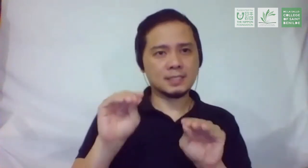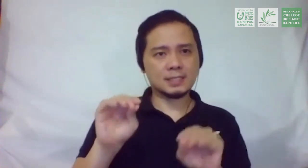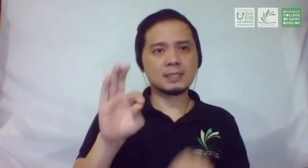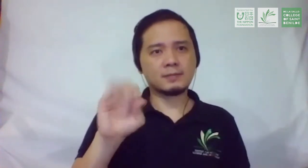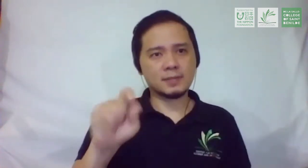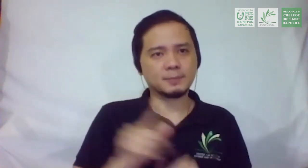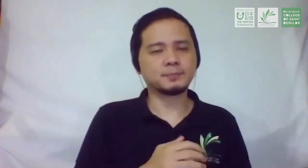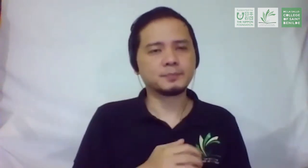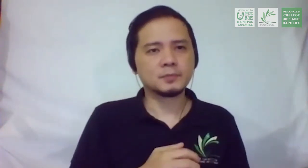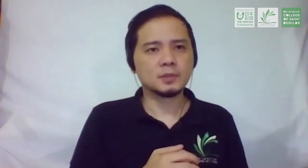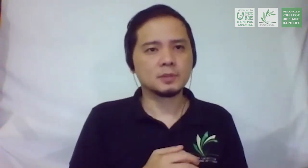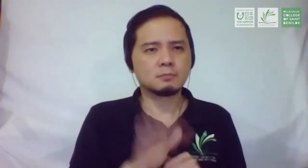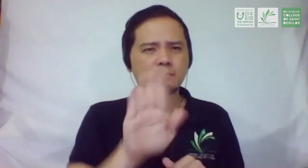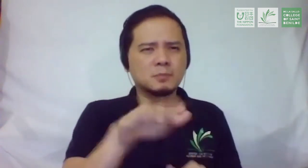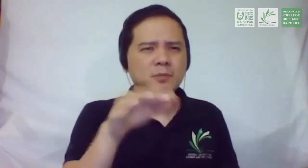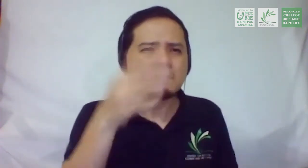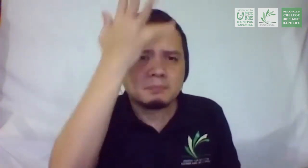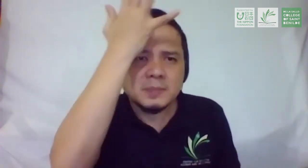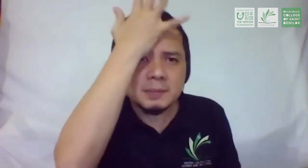um,